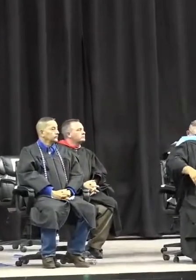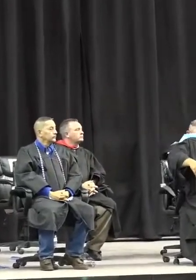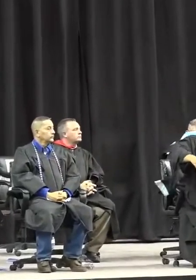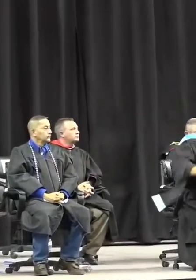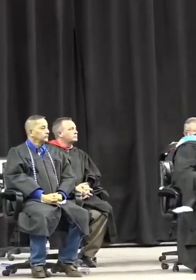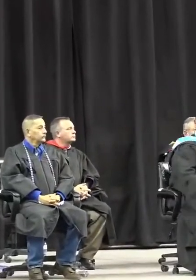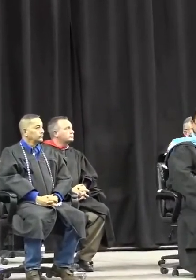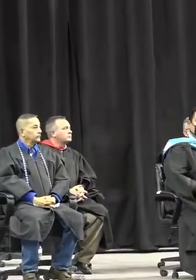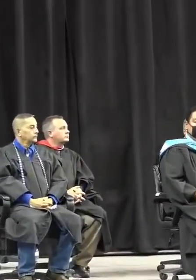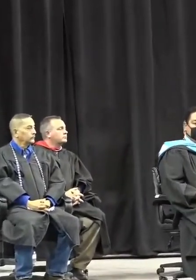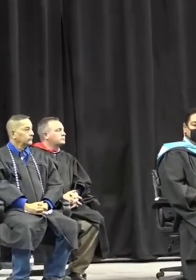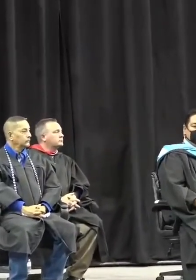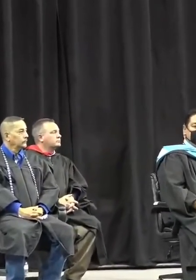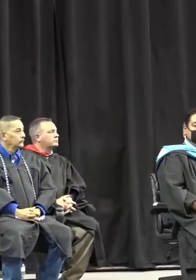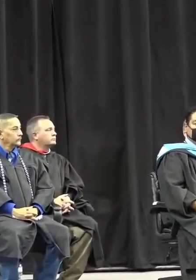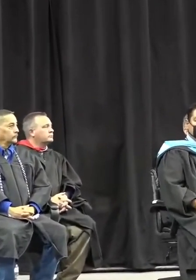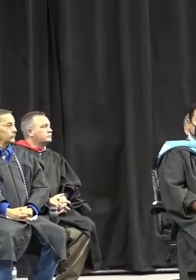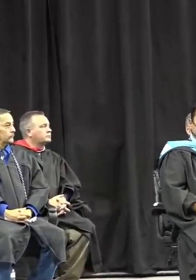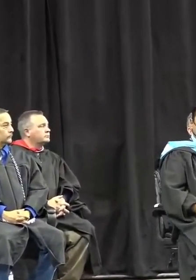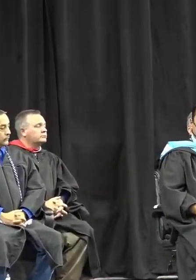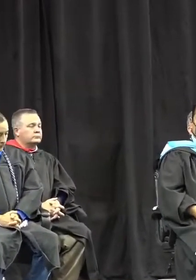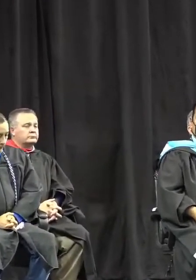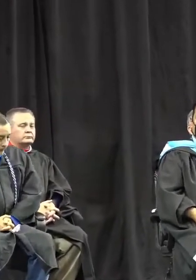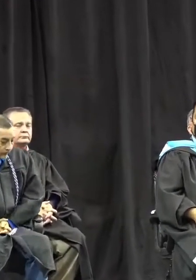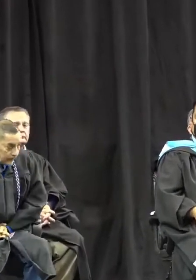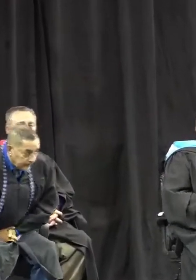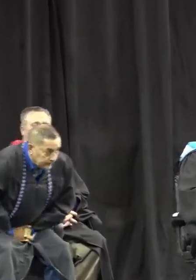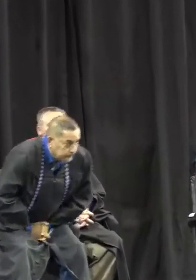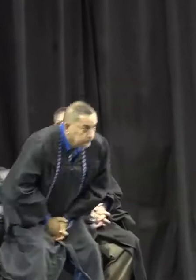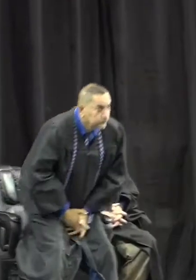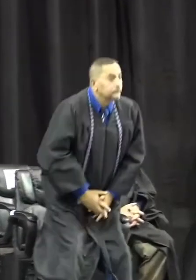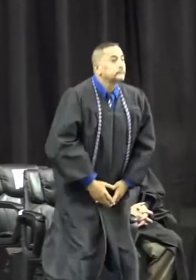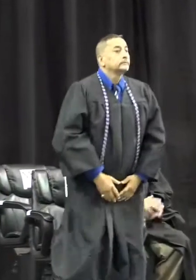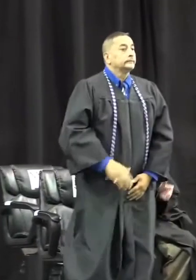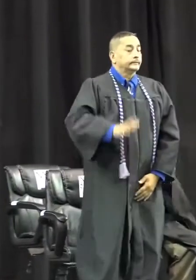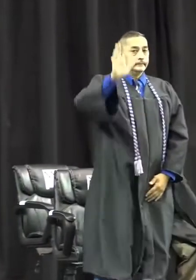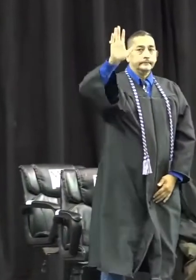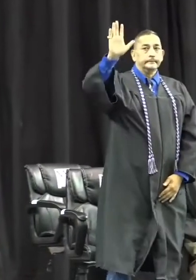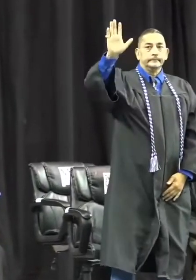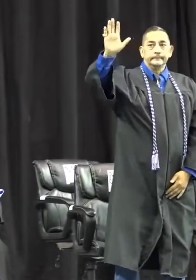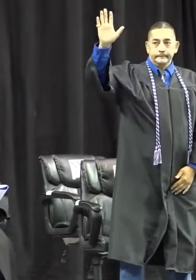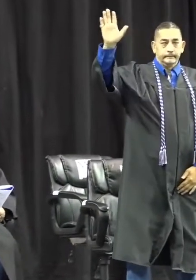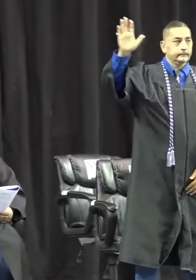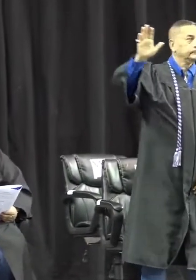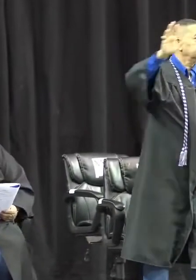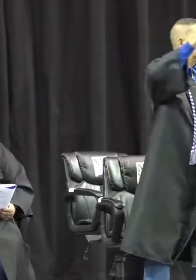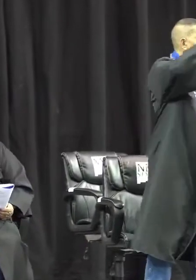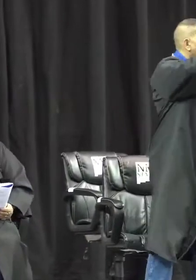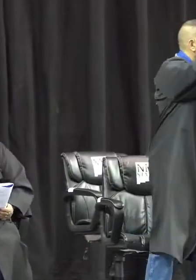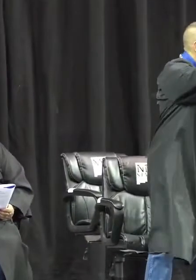Mr. Armando Cano from Gadsden Independent School District.